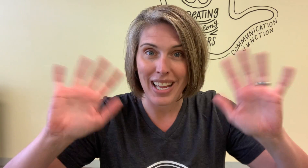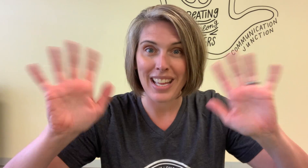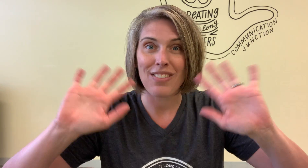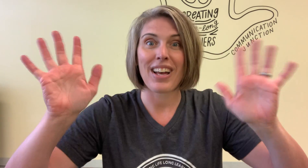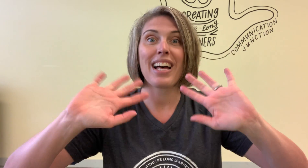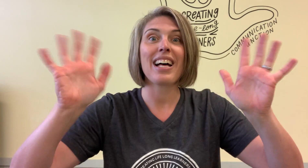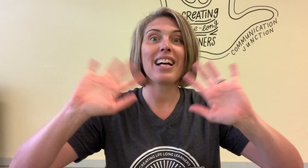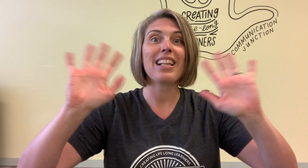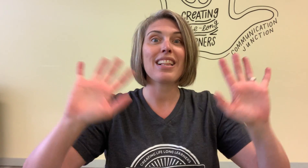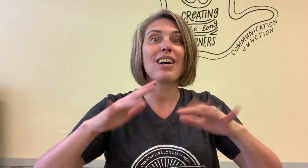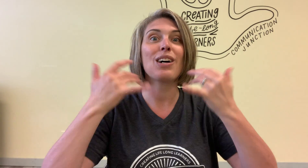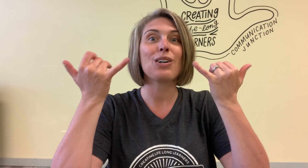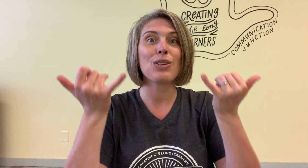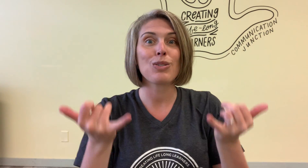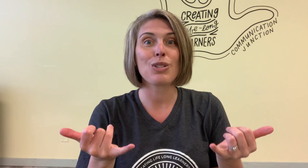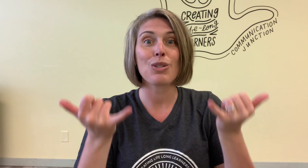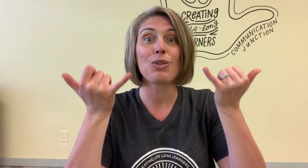Wave hello